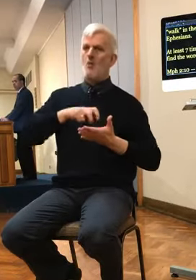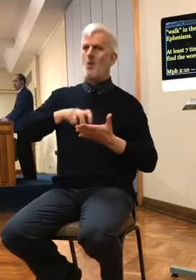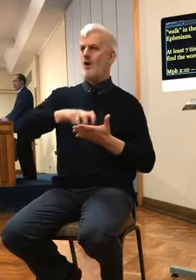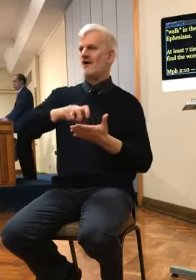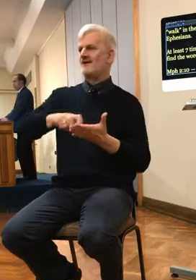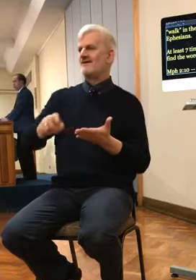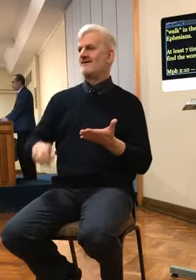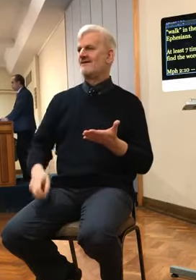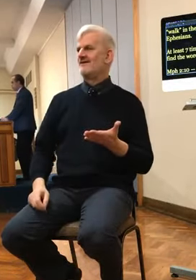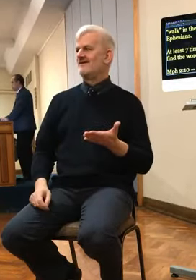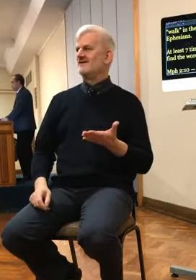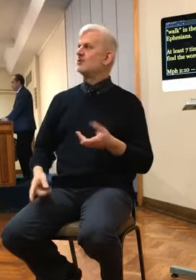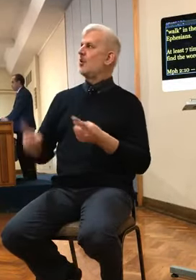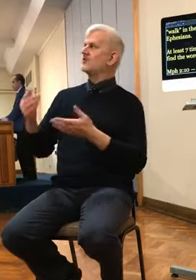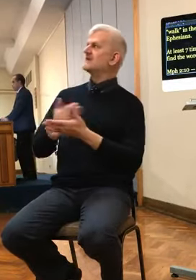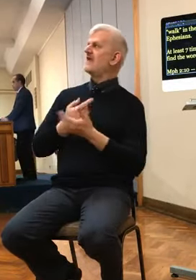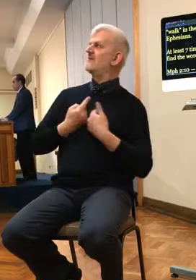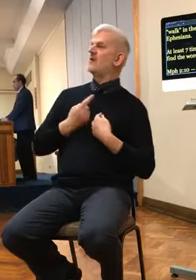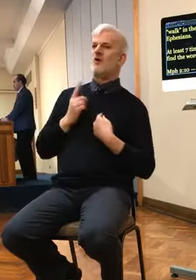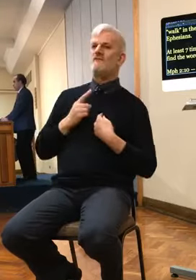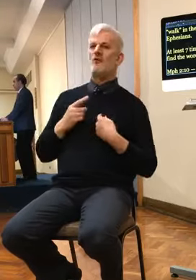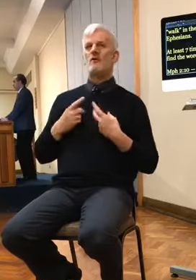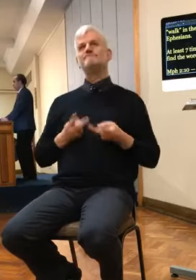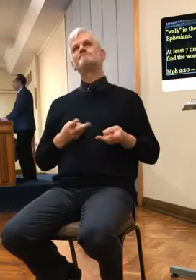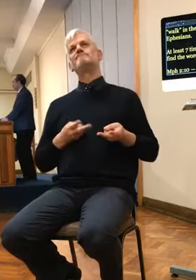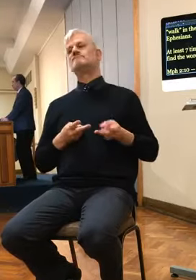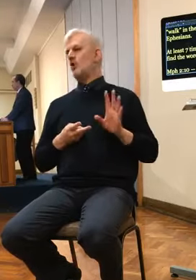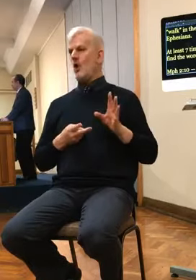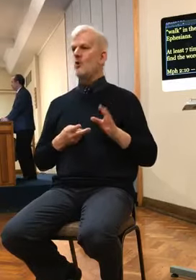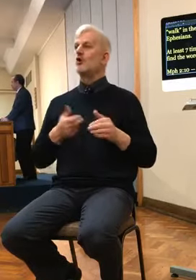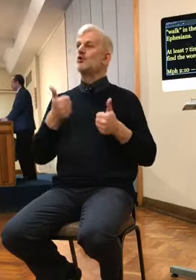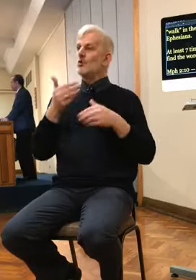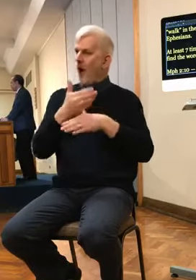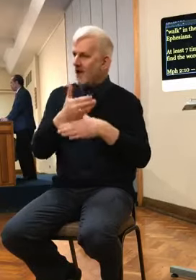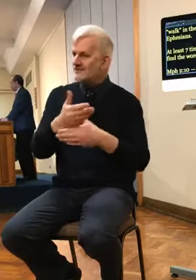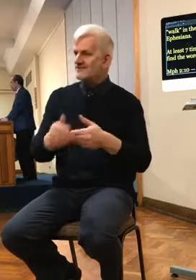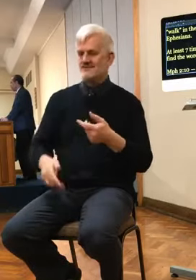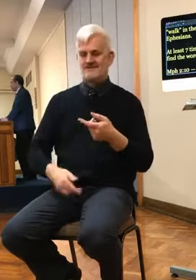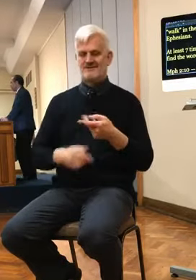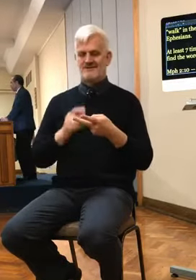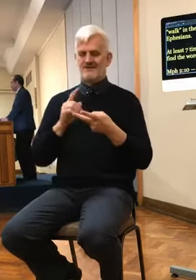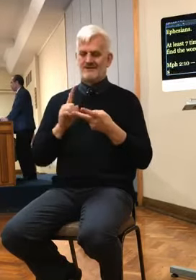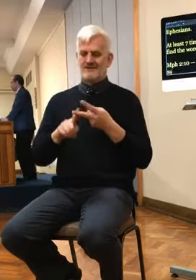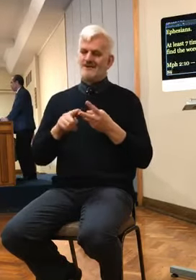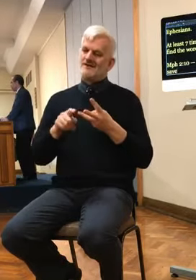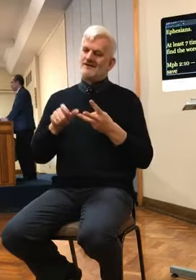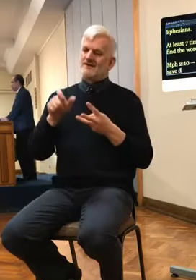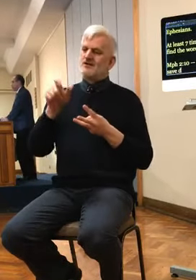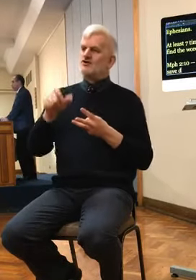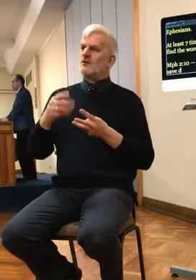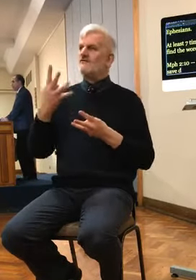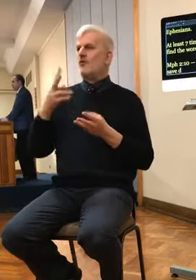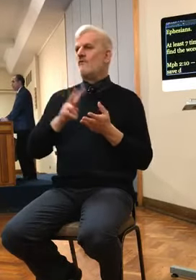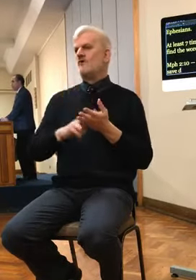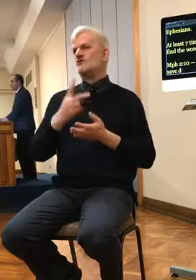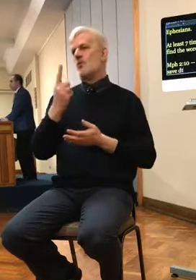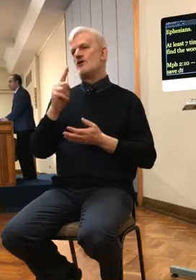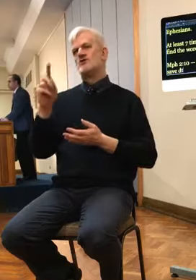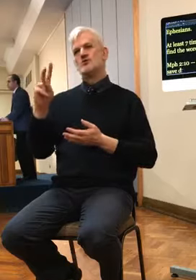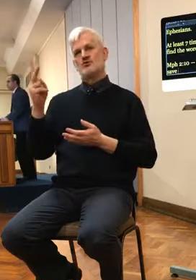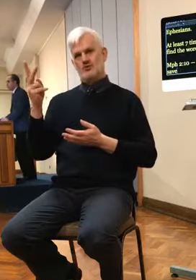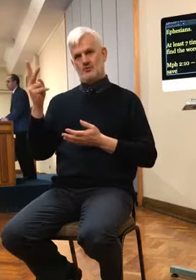saved to do good works. And in Ephesians chapter 4, verse 1 and 2, you find